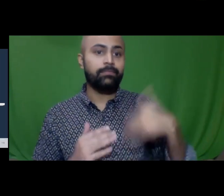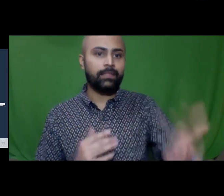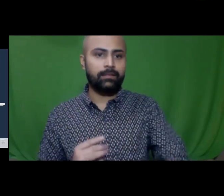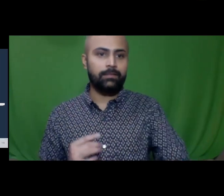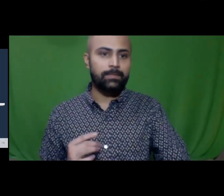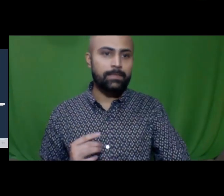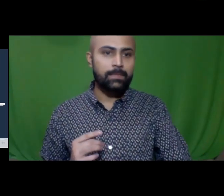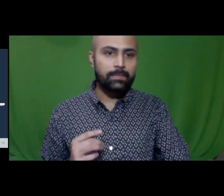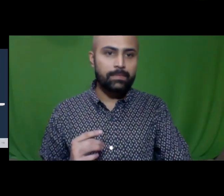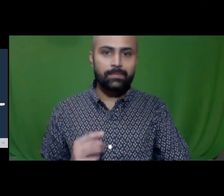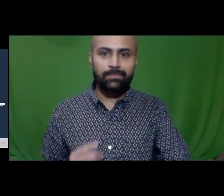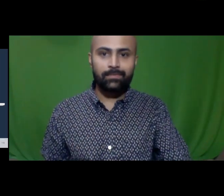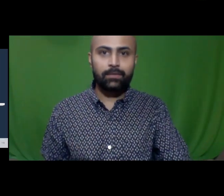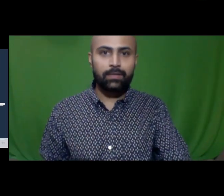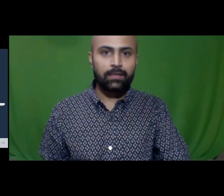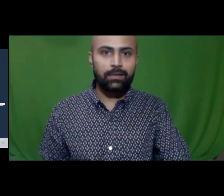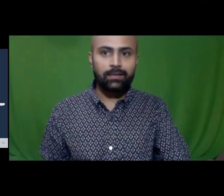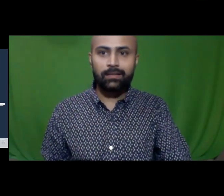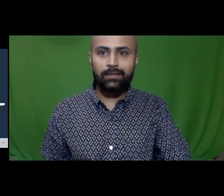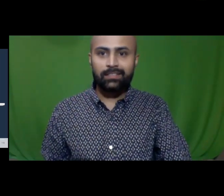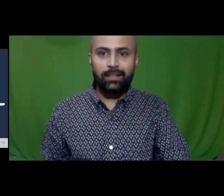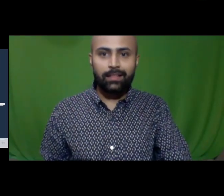are the challenges in those areas?